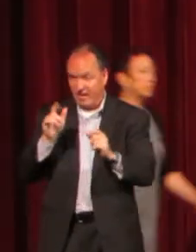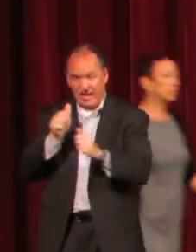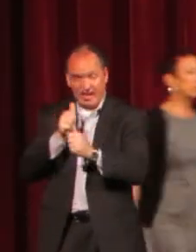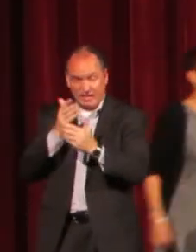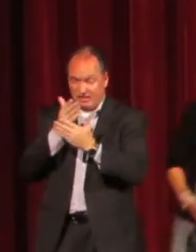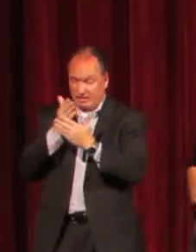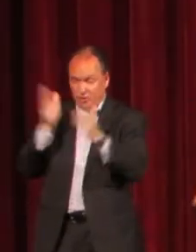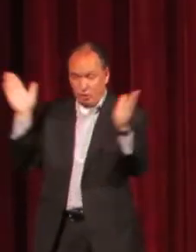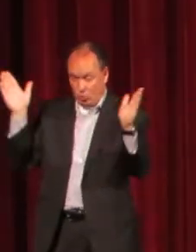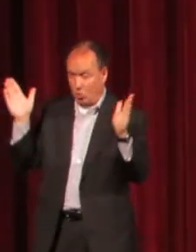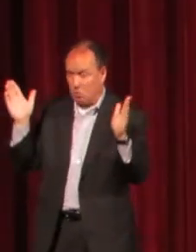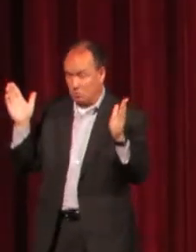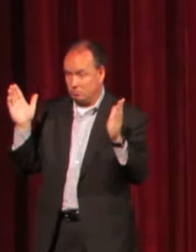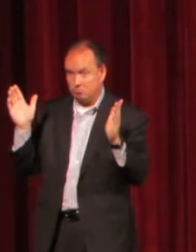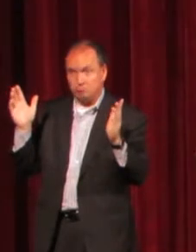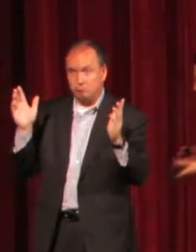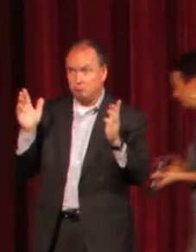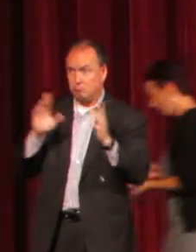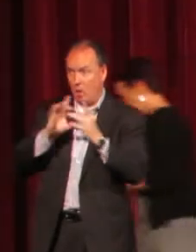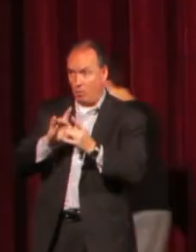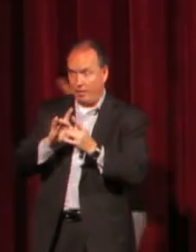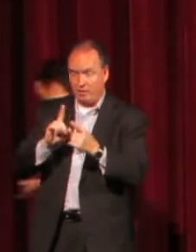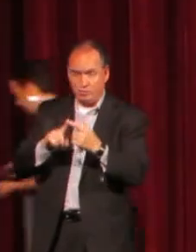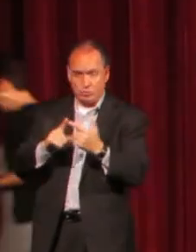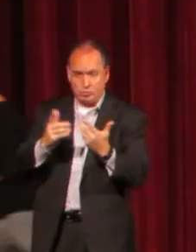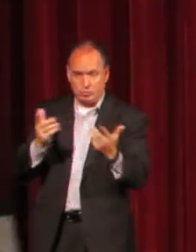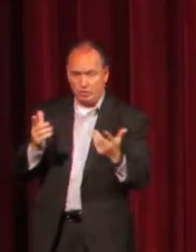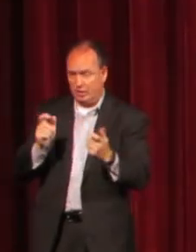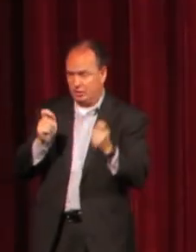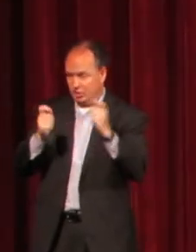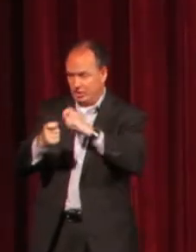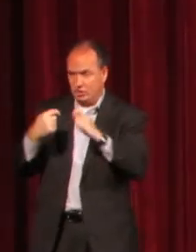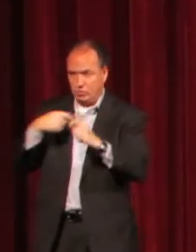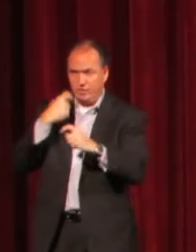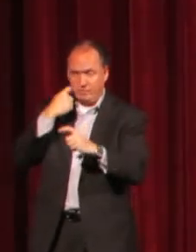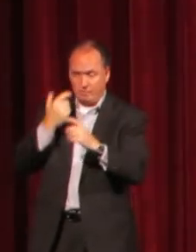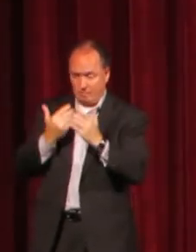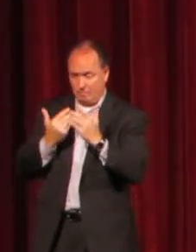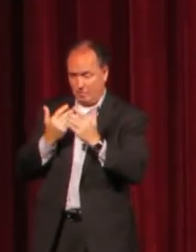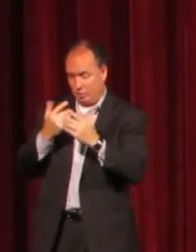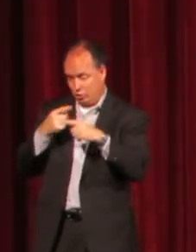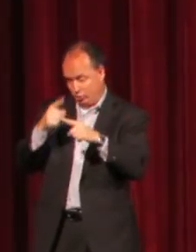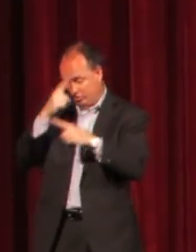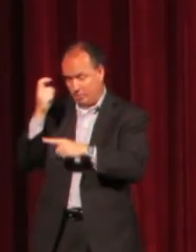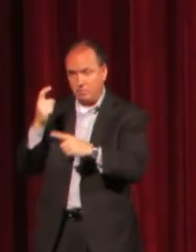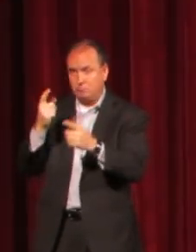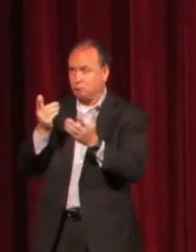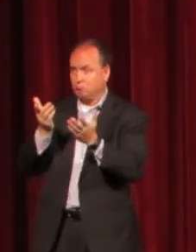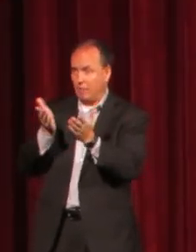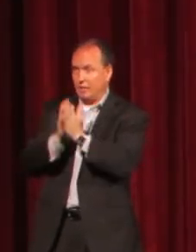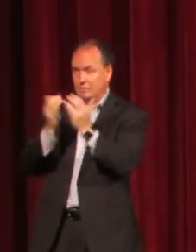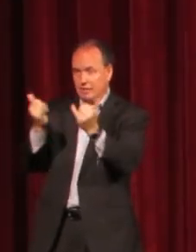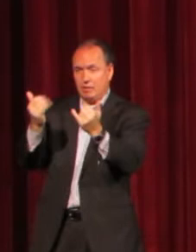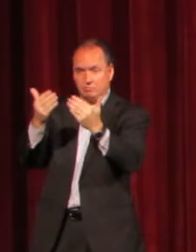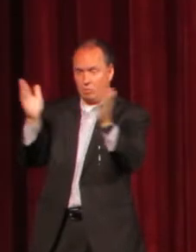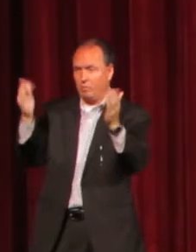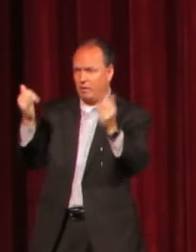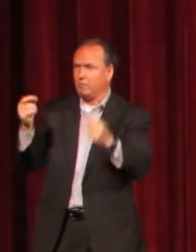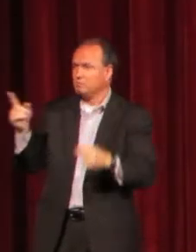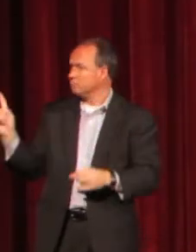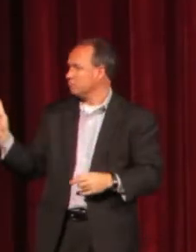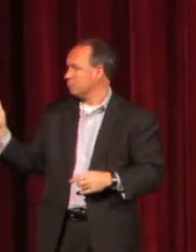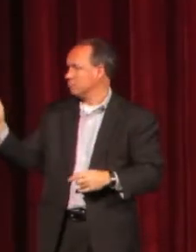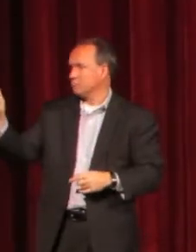it's anything that has to do with the type of changes that we've made this summer, please, I'd like to help you out